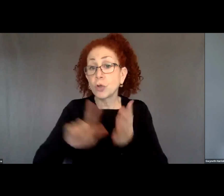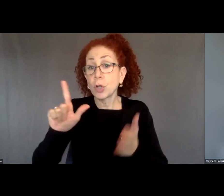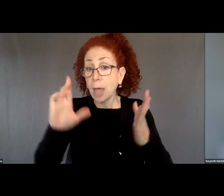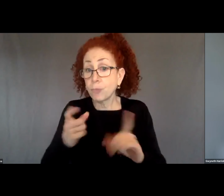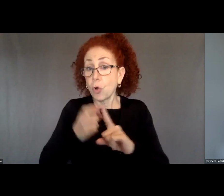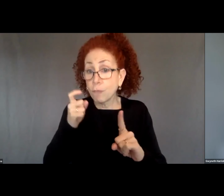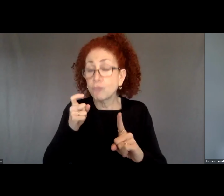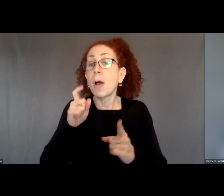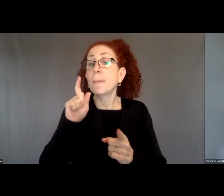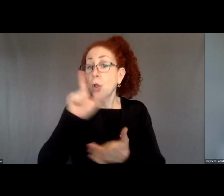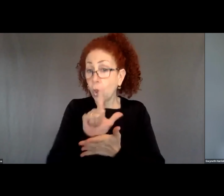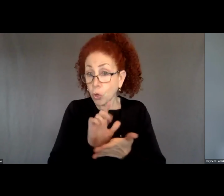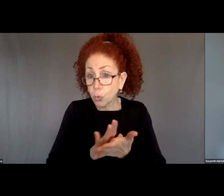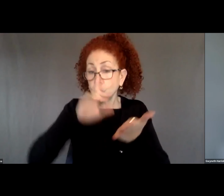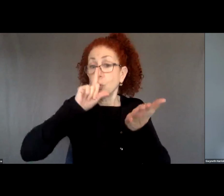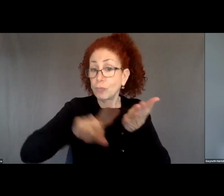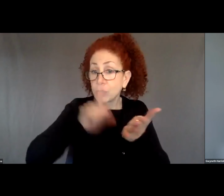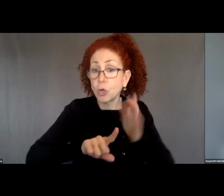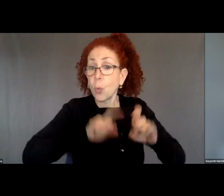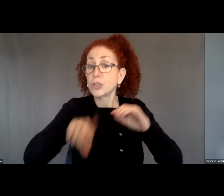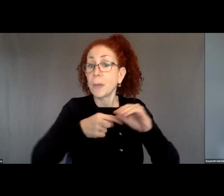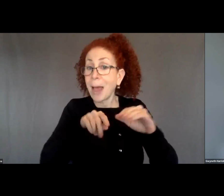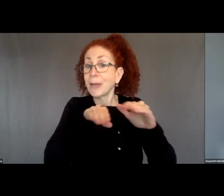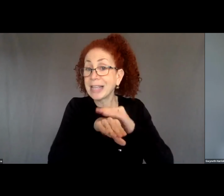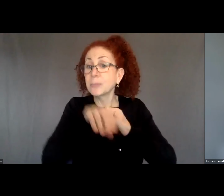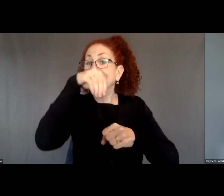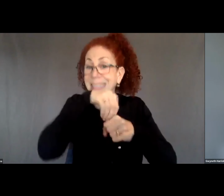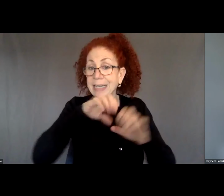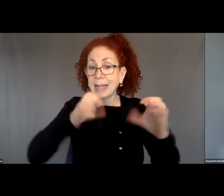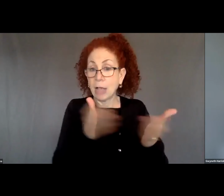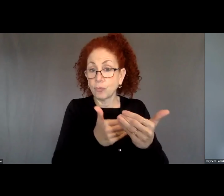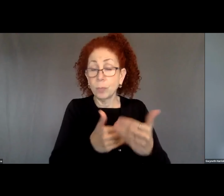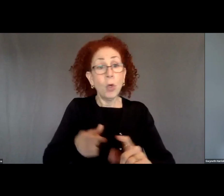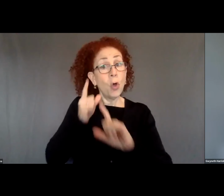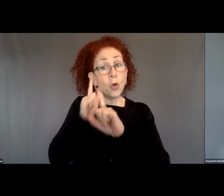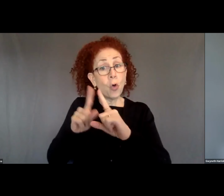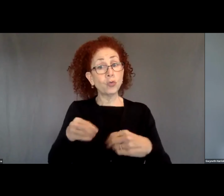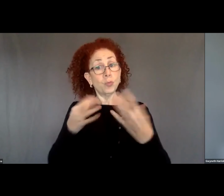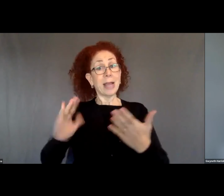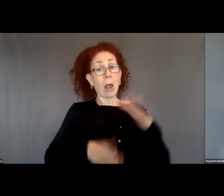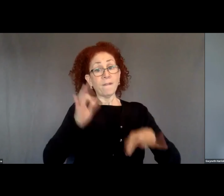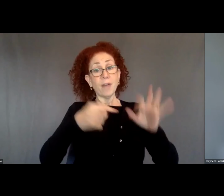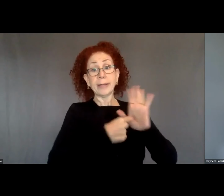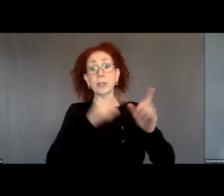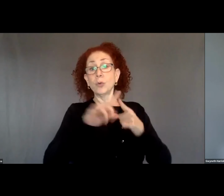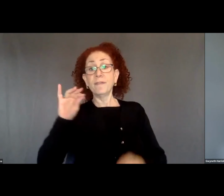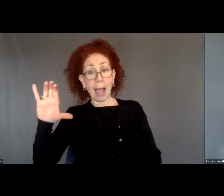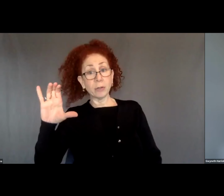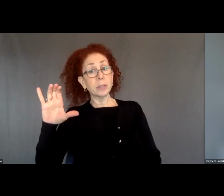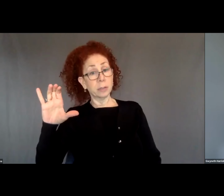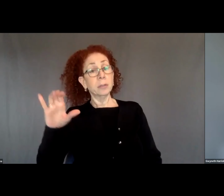school to research questions of accessibility in the classroom, with the hope of presenting our findings to faculty in order